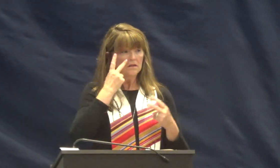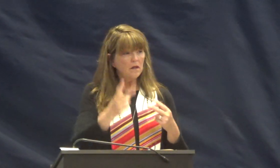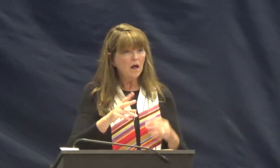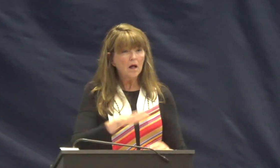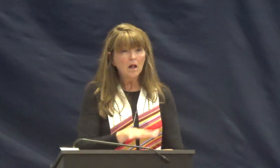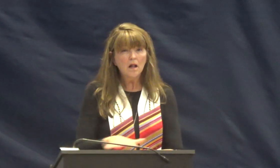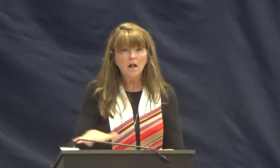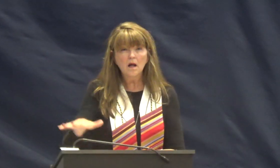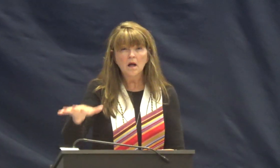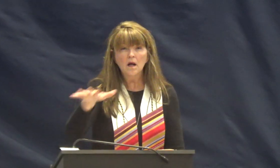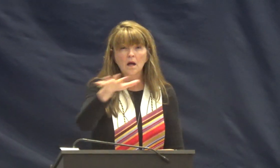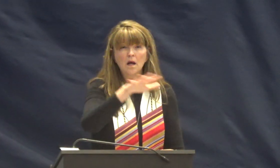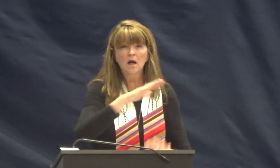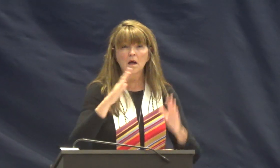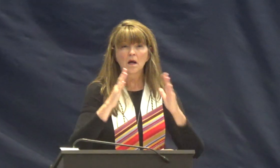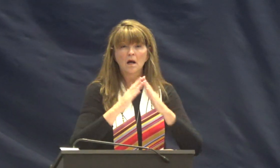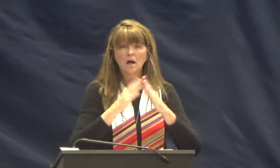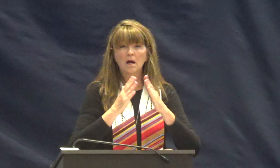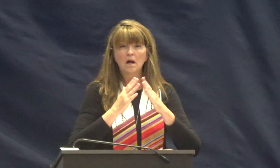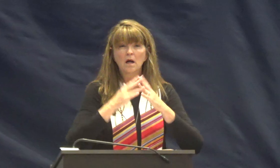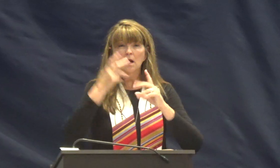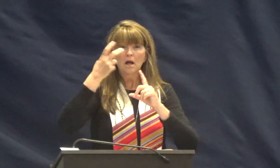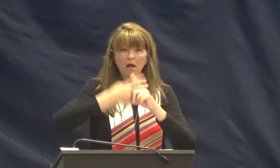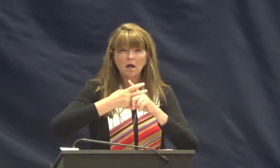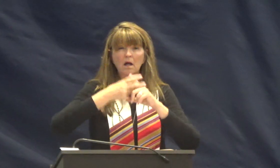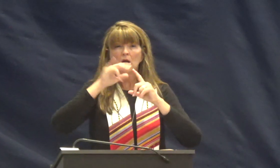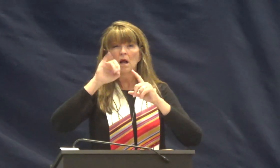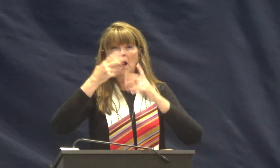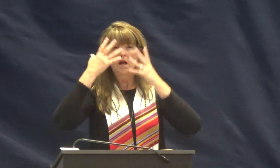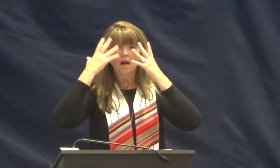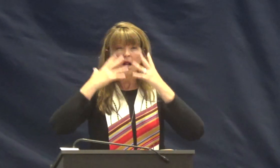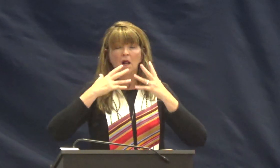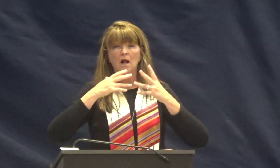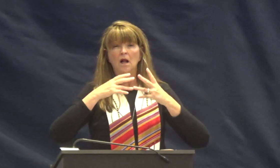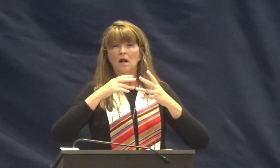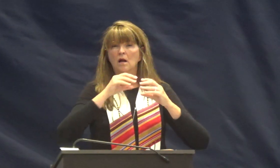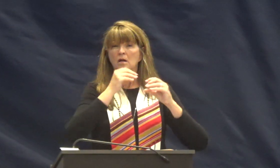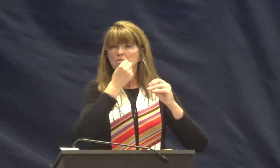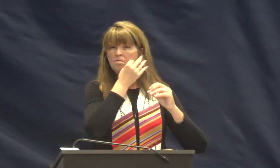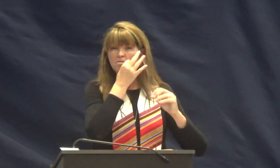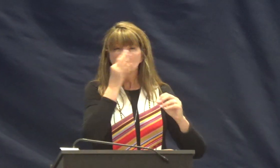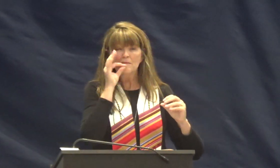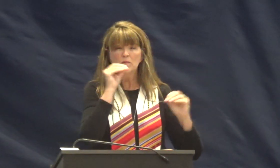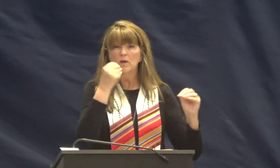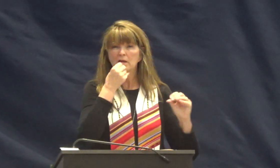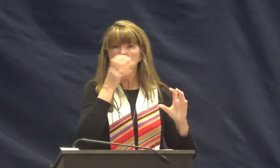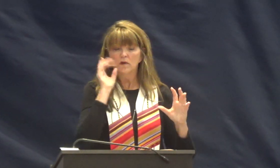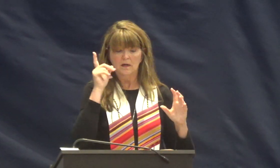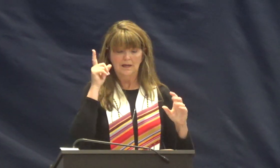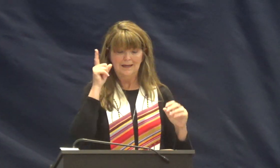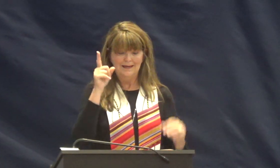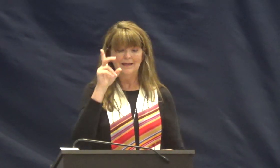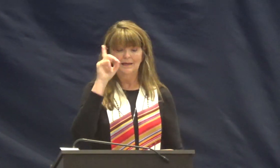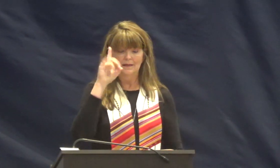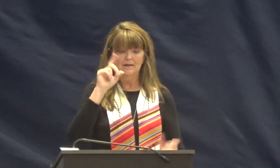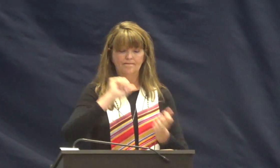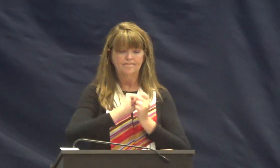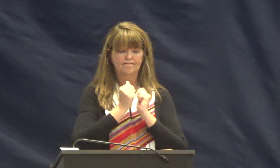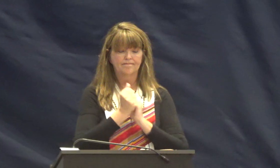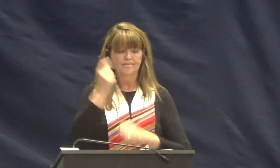He may turn from his fierce anger so that we do not perish. When God saw what they did and how they turned from their evil